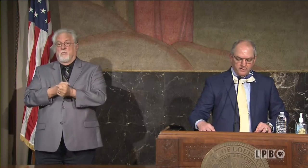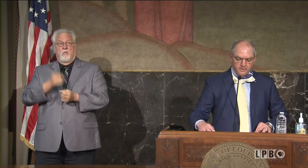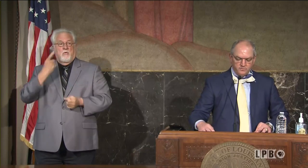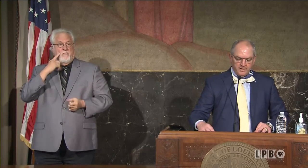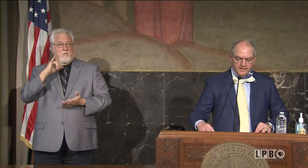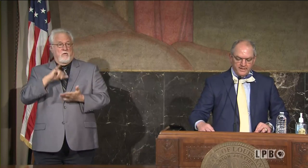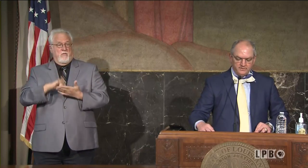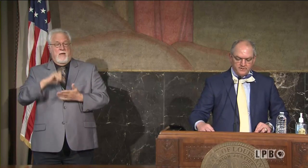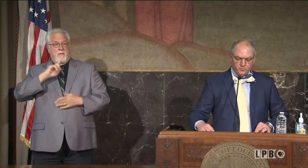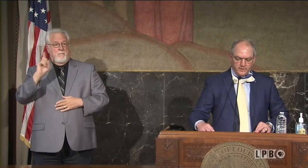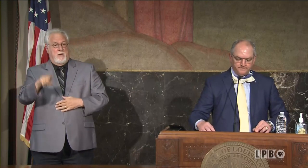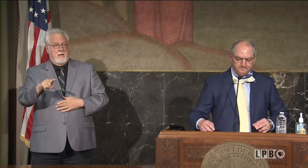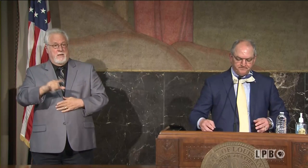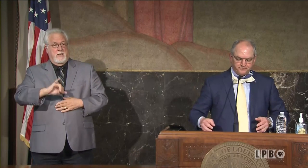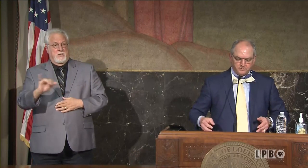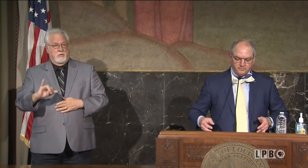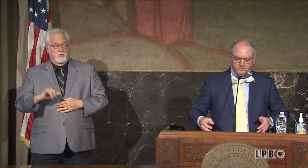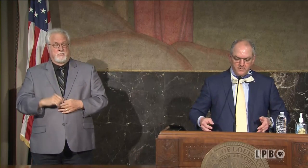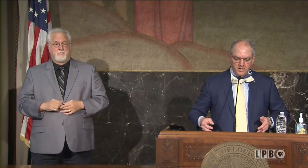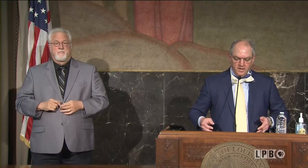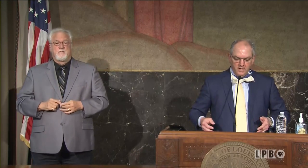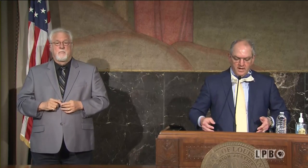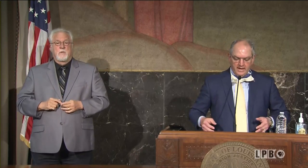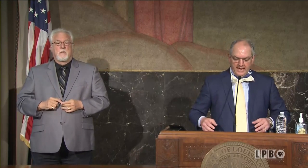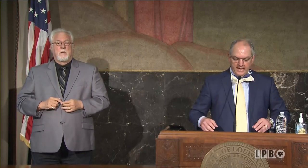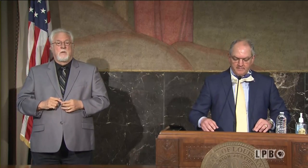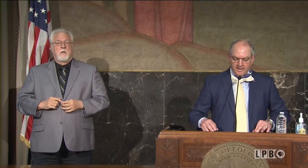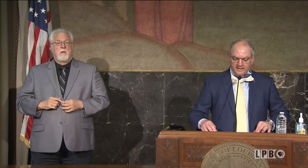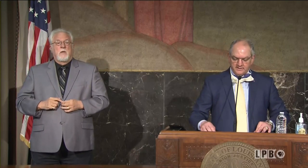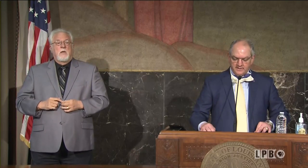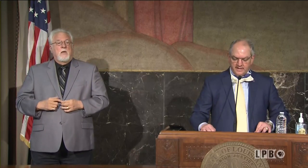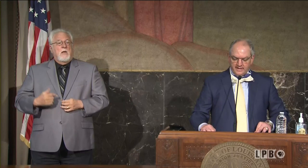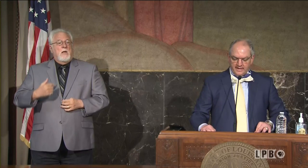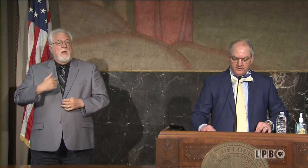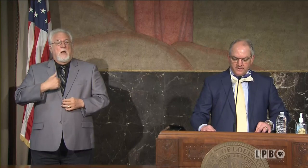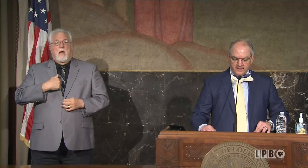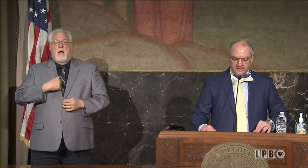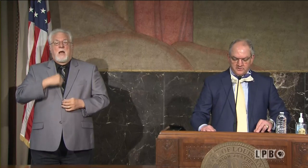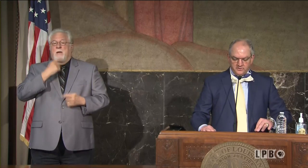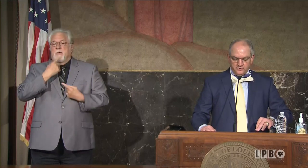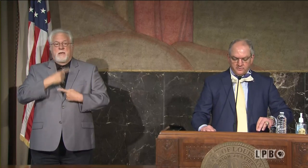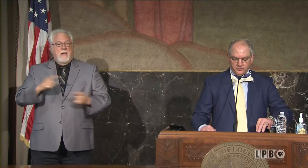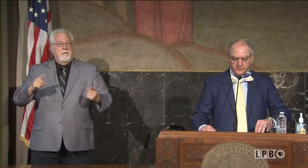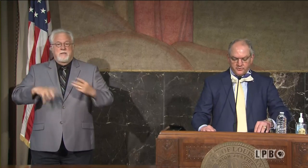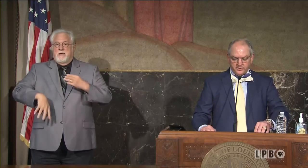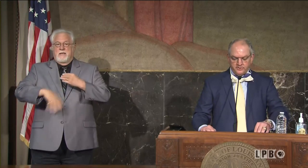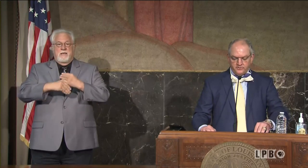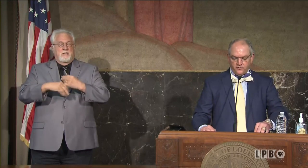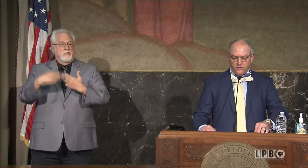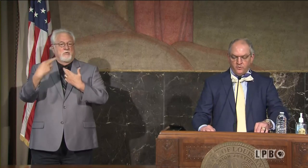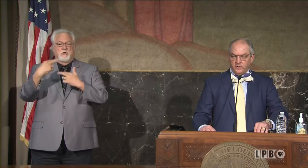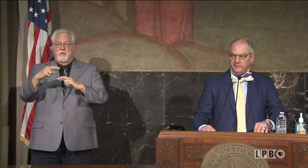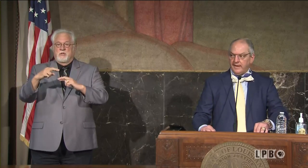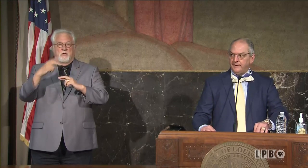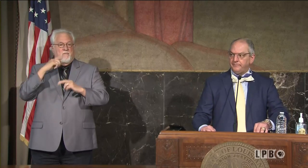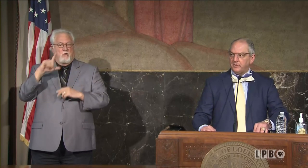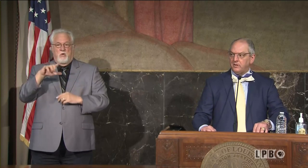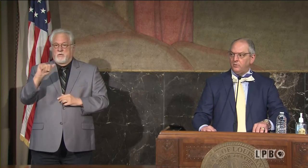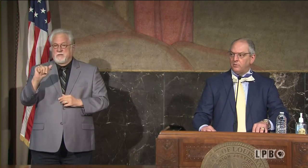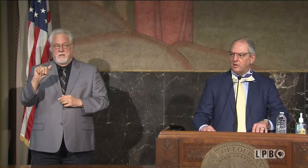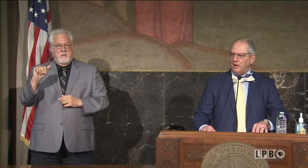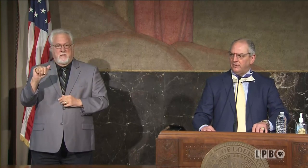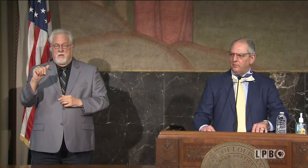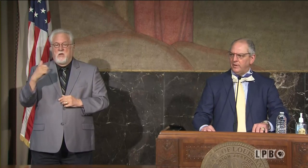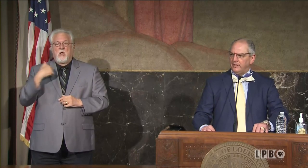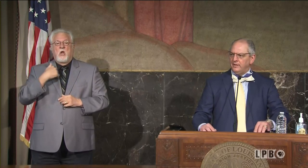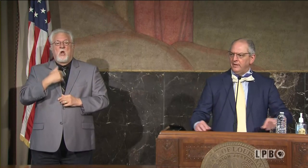for those mandates as well. I am not today announcing additional restrictions for Louisiana. You